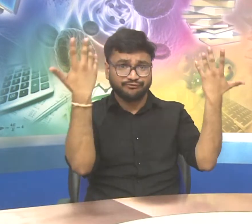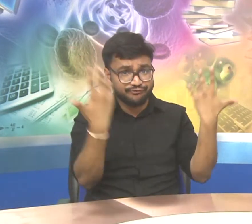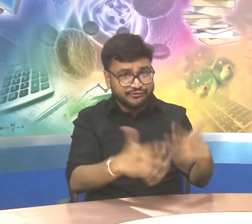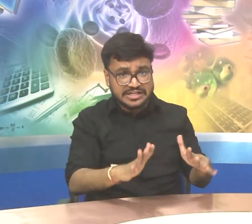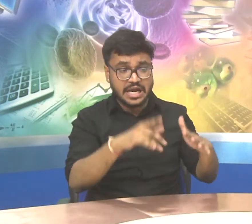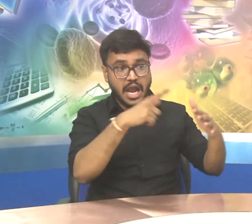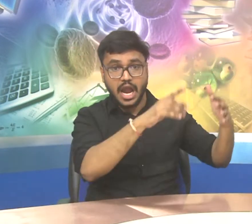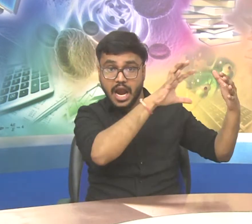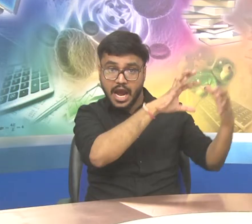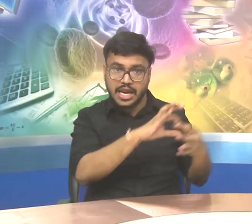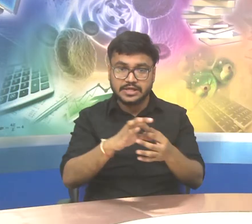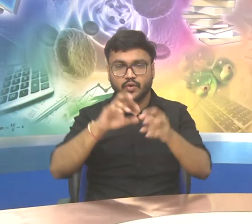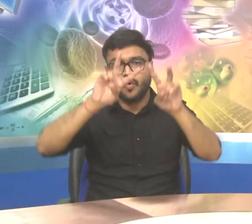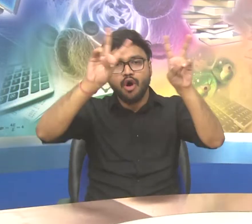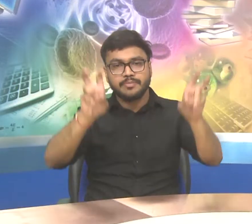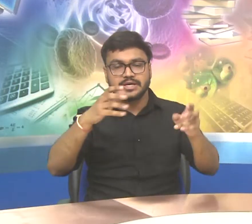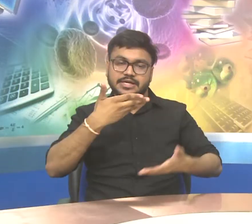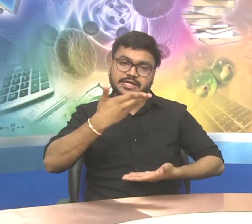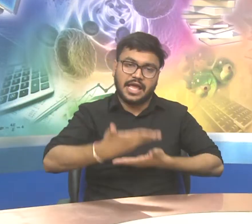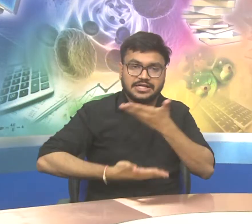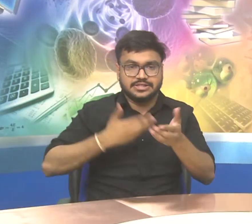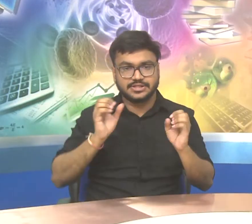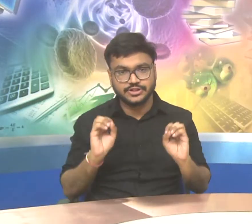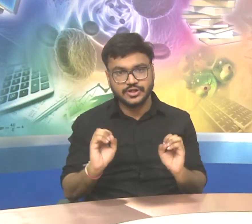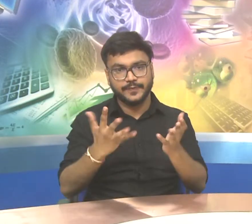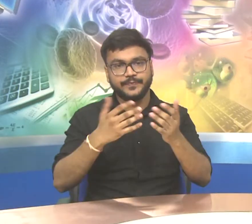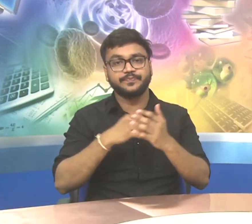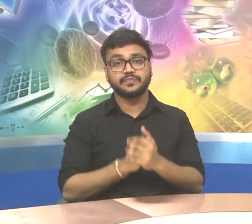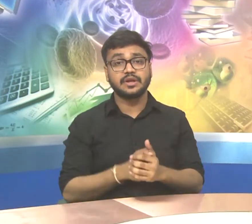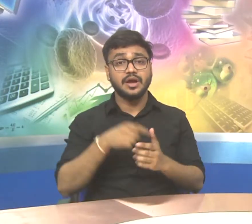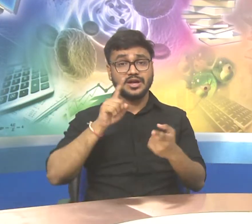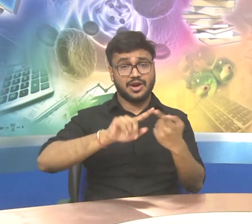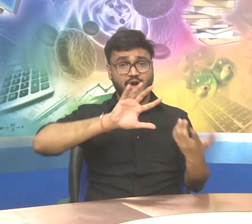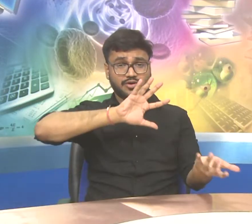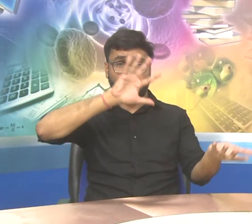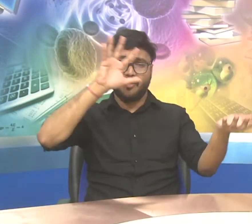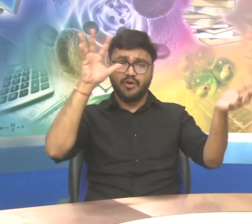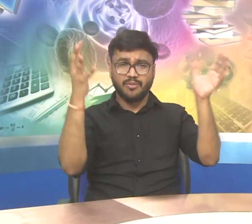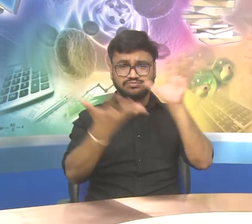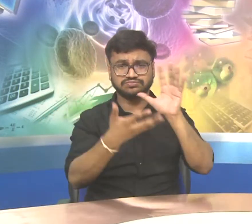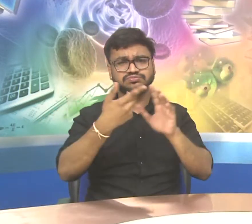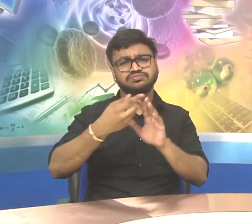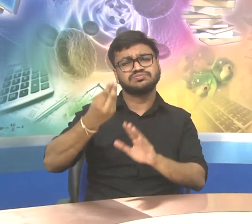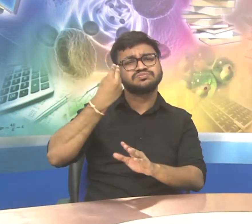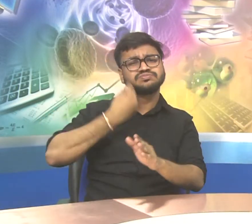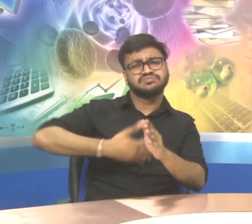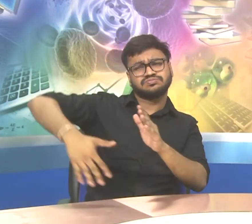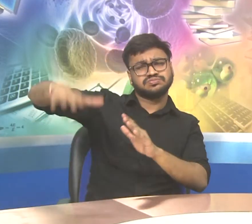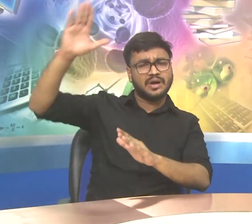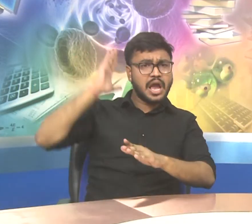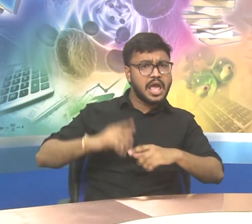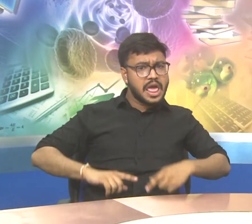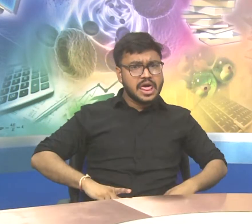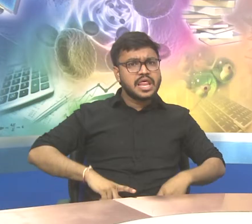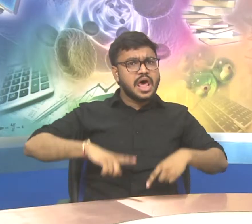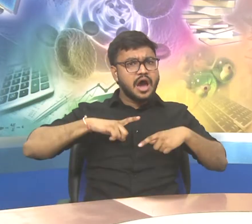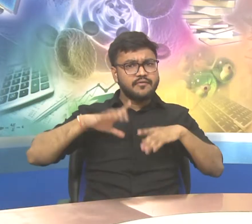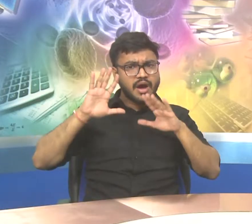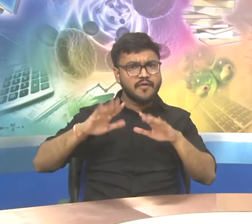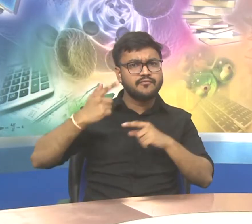Now we have learned our difficult words, so let's start with our lesson, which is history of life on